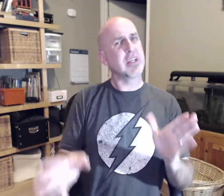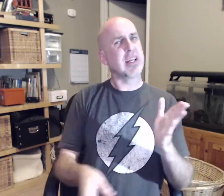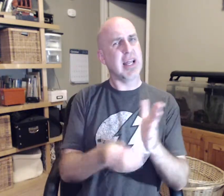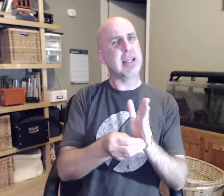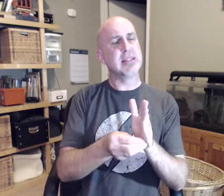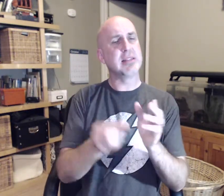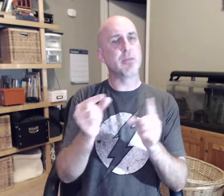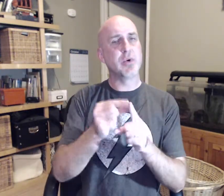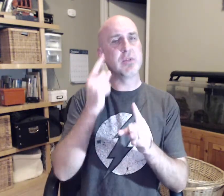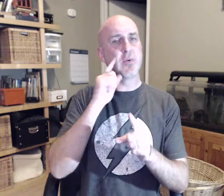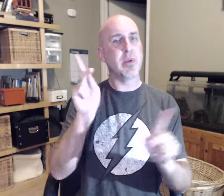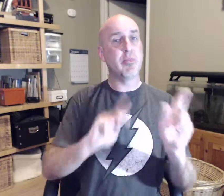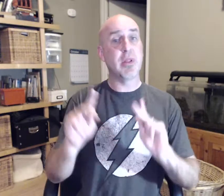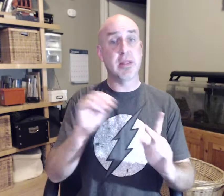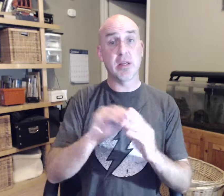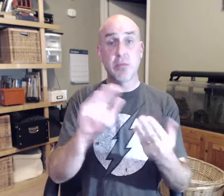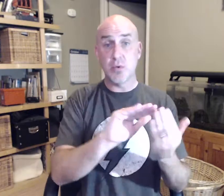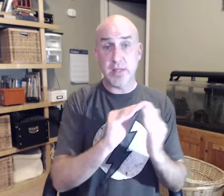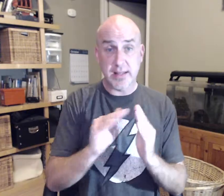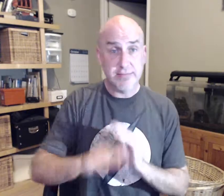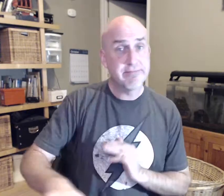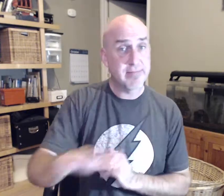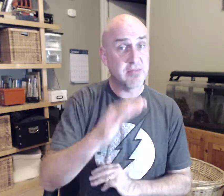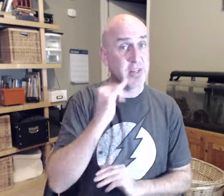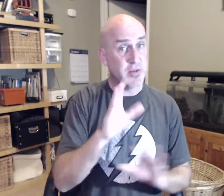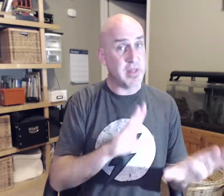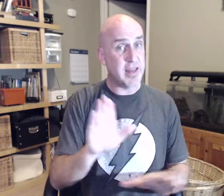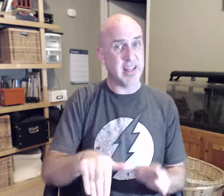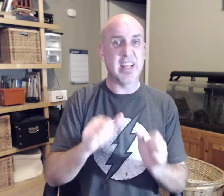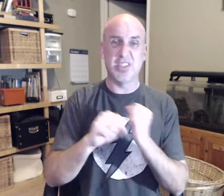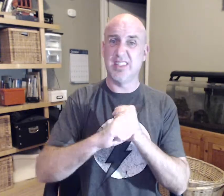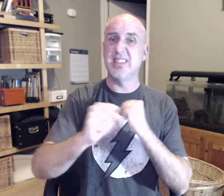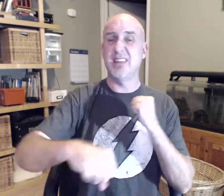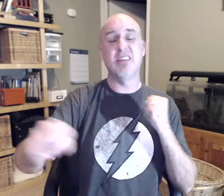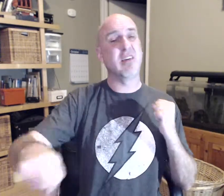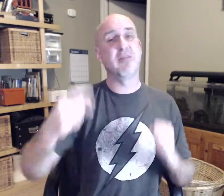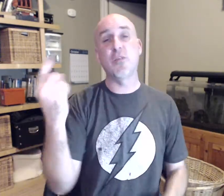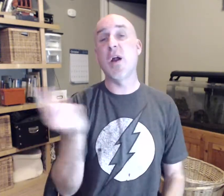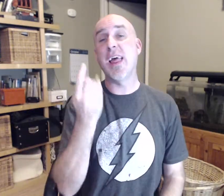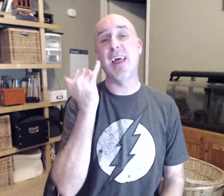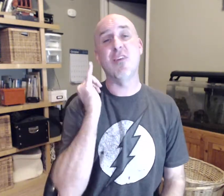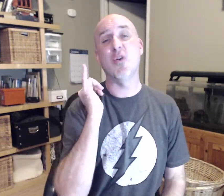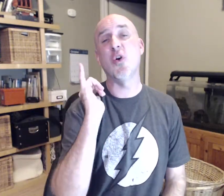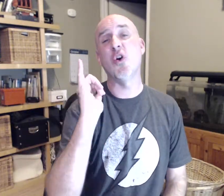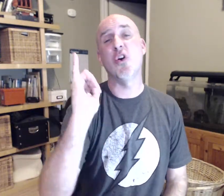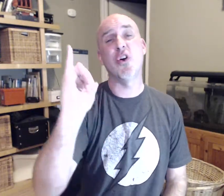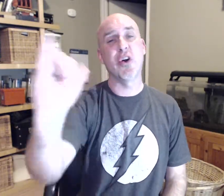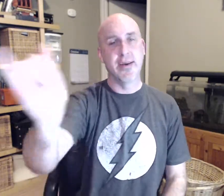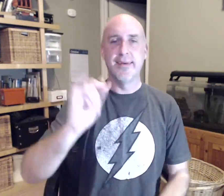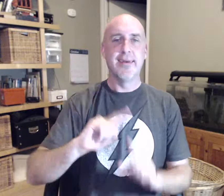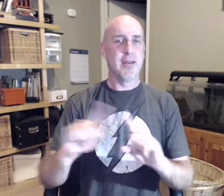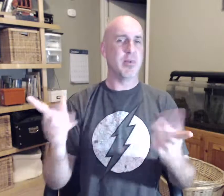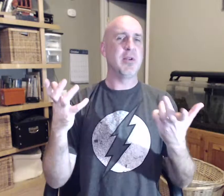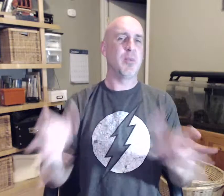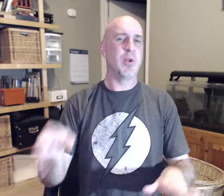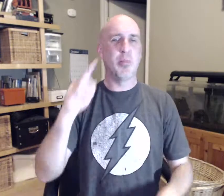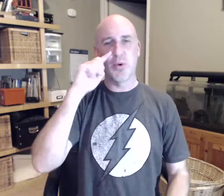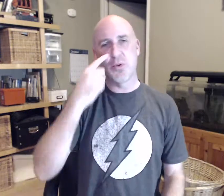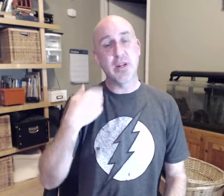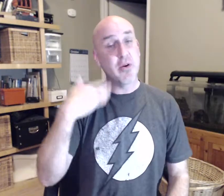could add in some words for people in the community. If I do that, I could actually extend it on forever. But I don't want to bore you, and I know there